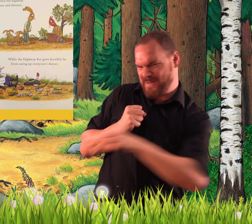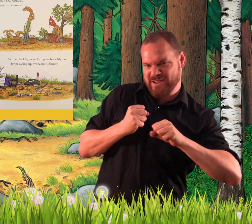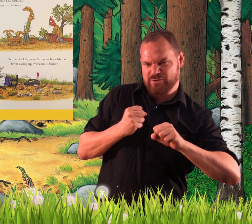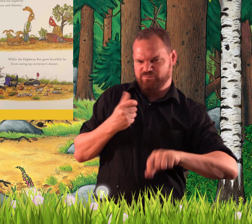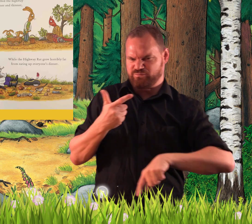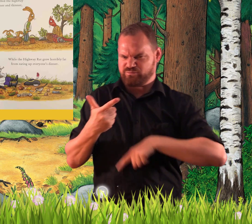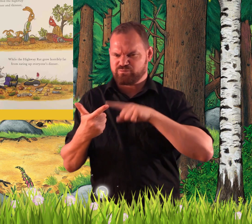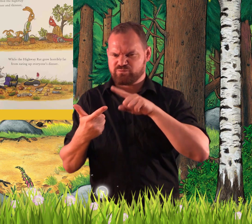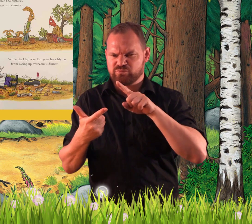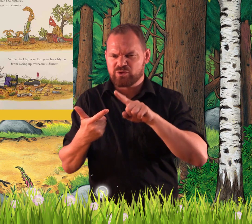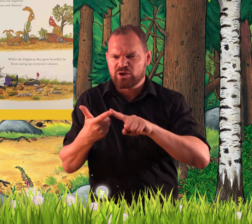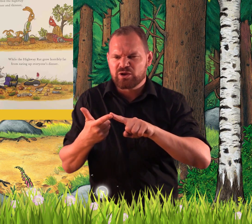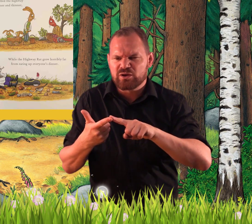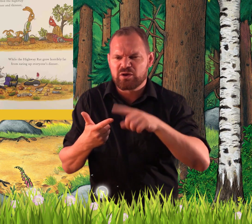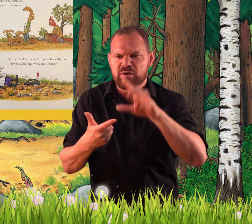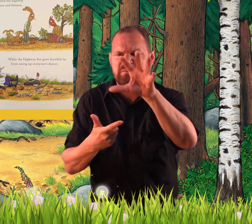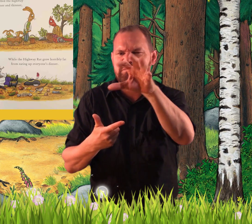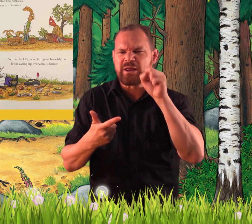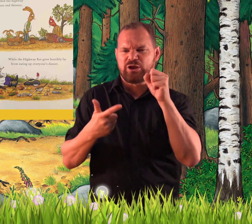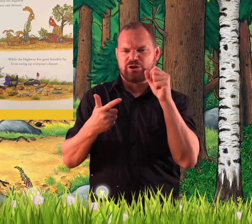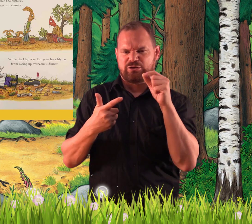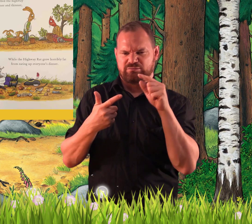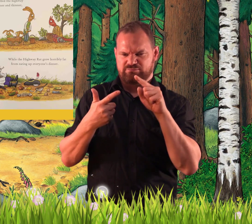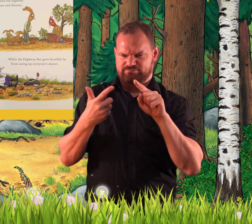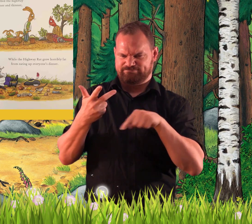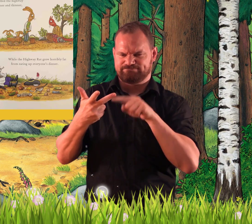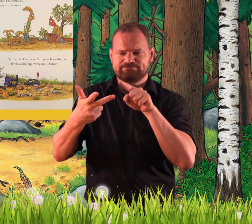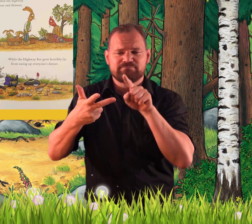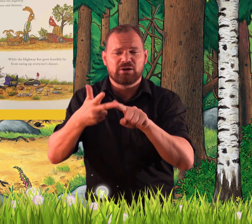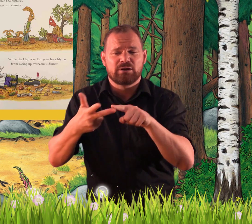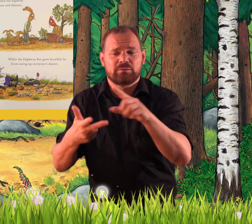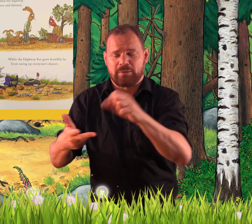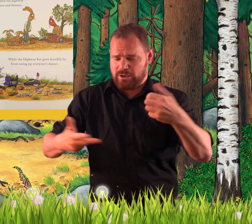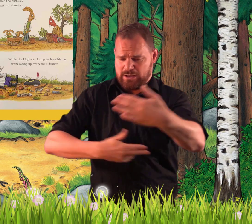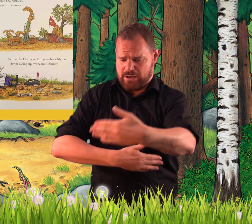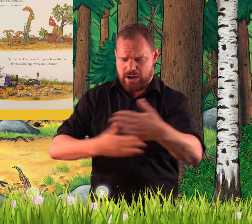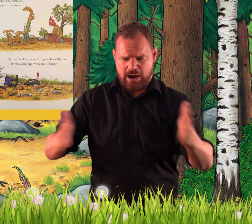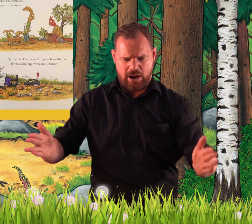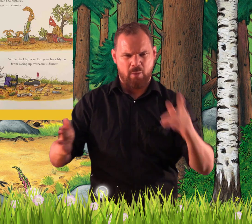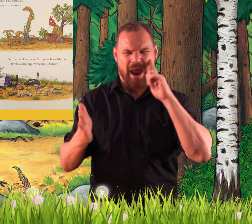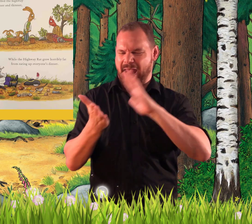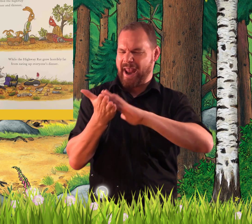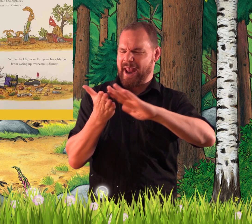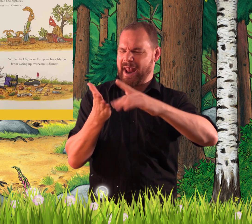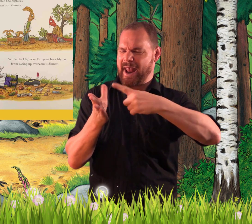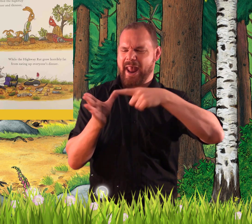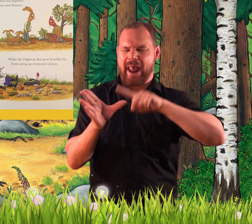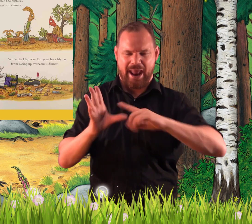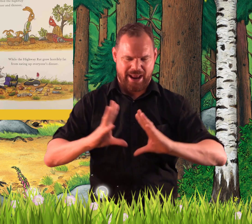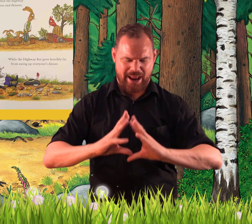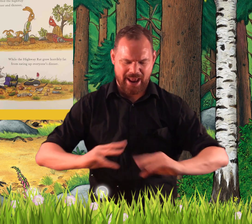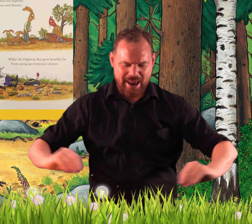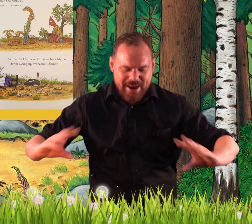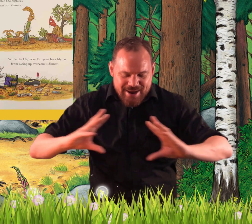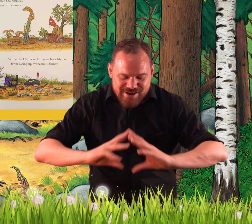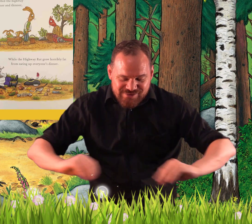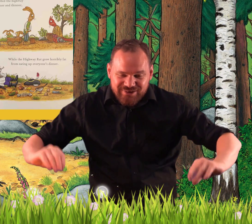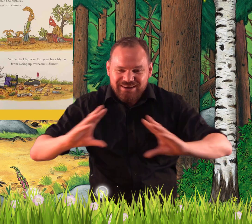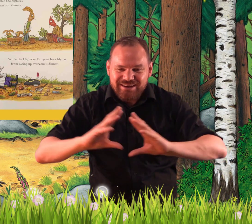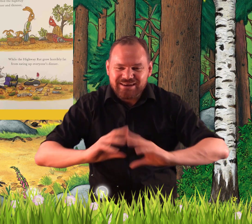The highway rat pinched and thieved from everyone and anyone who travelled the highway. He even once stole